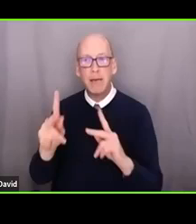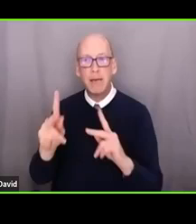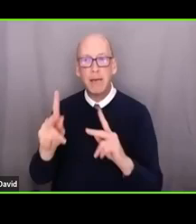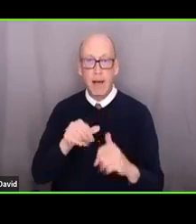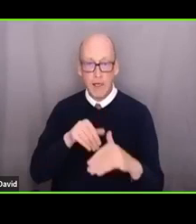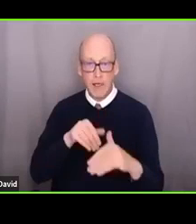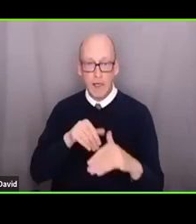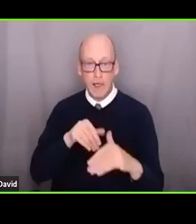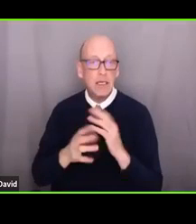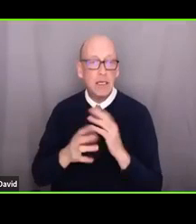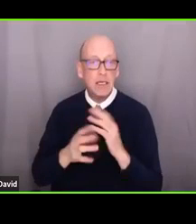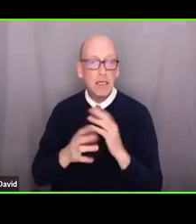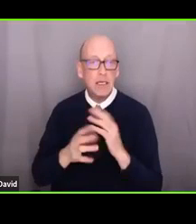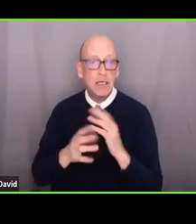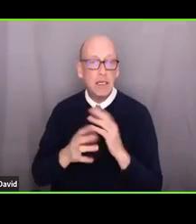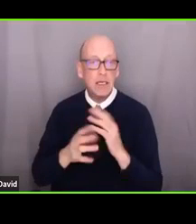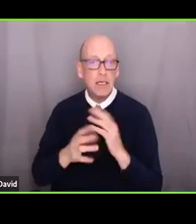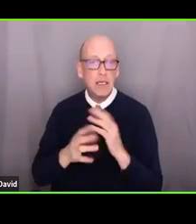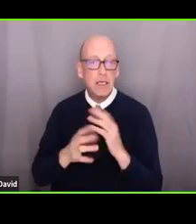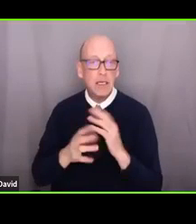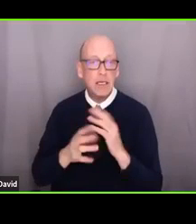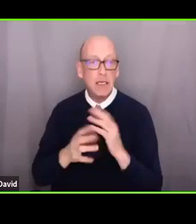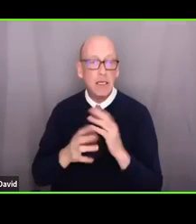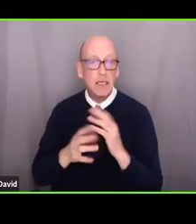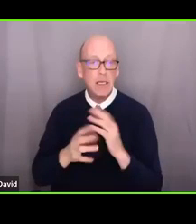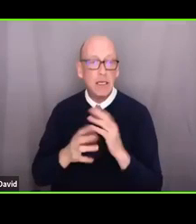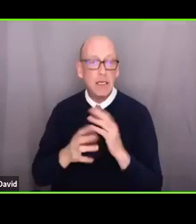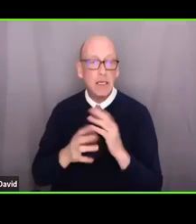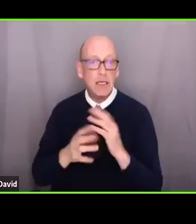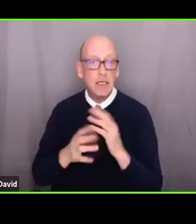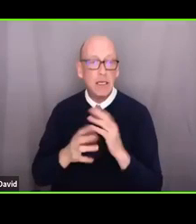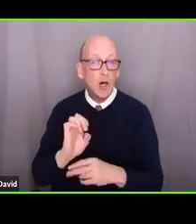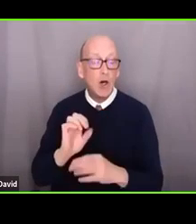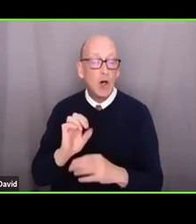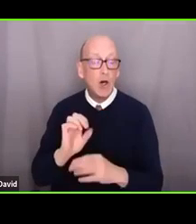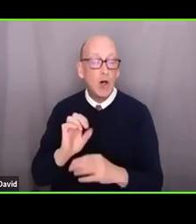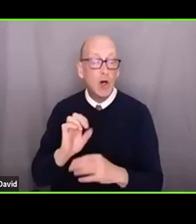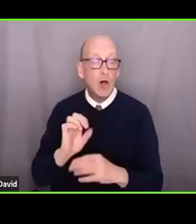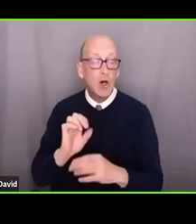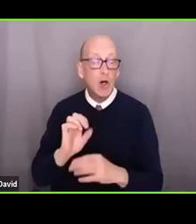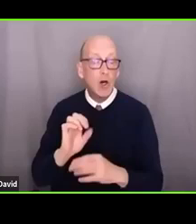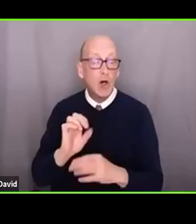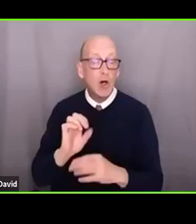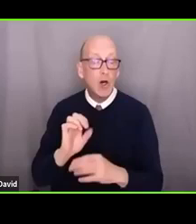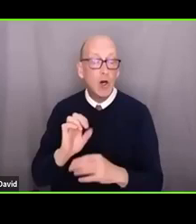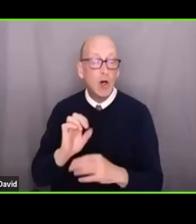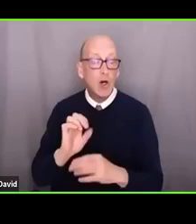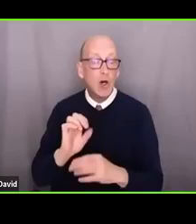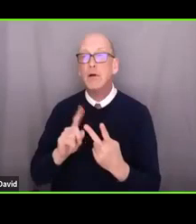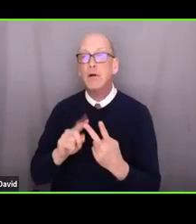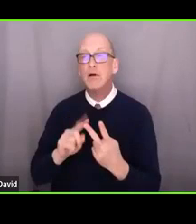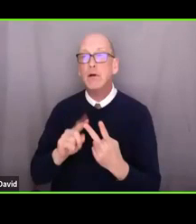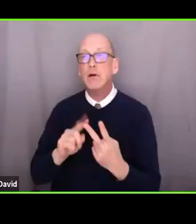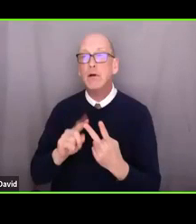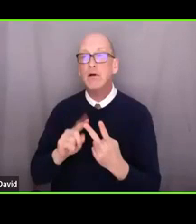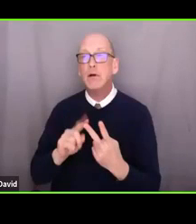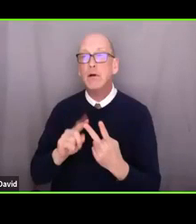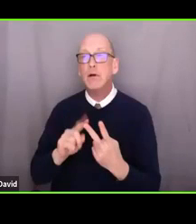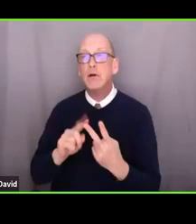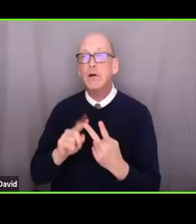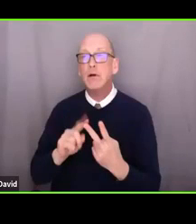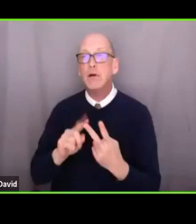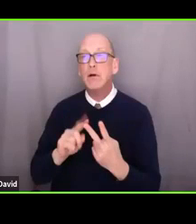that's the long-term care facilities, the jails, those the